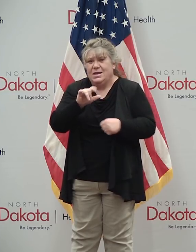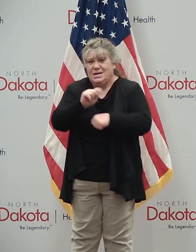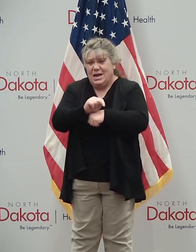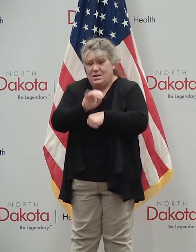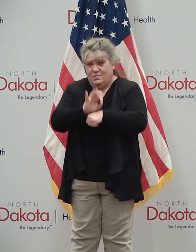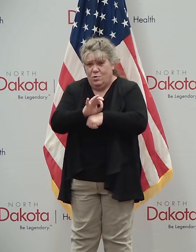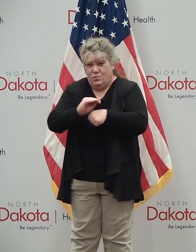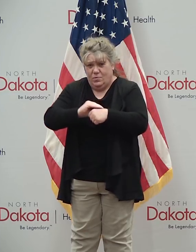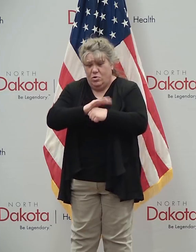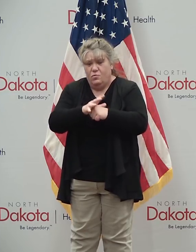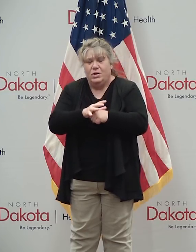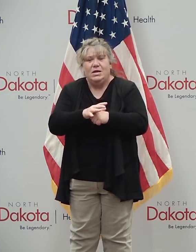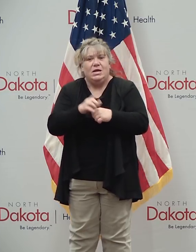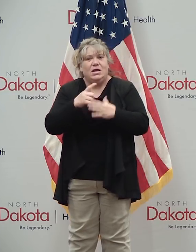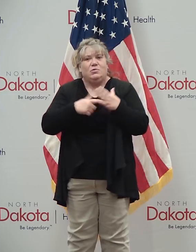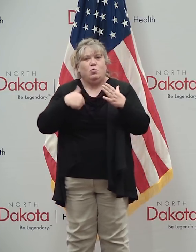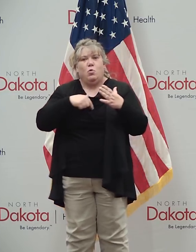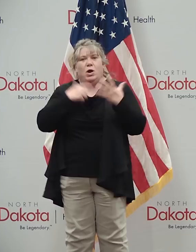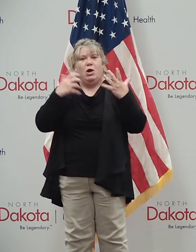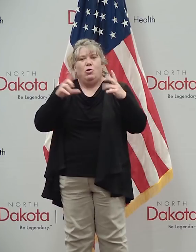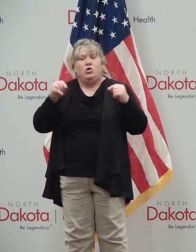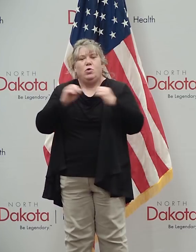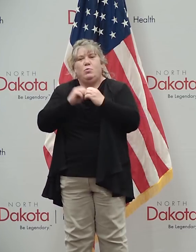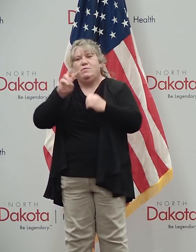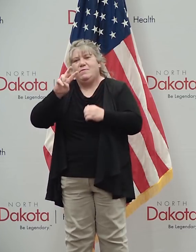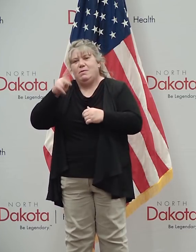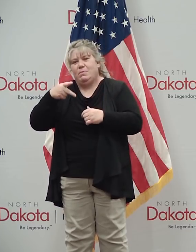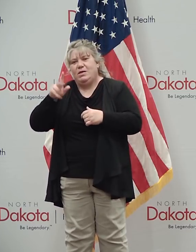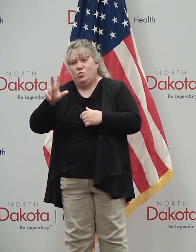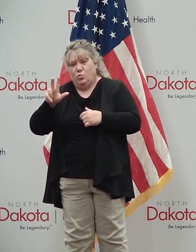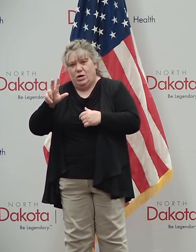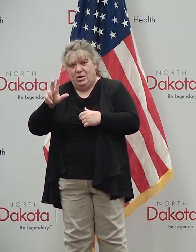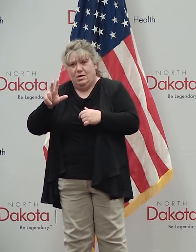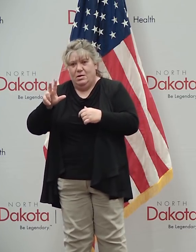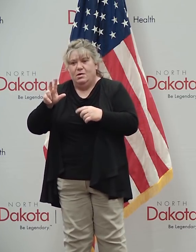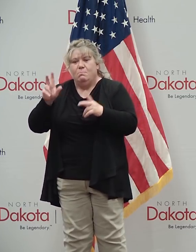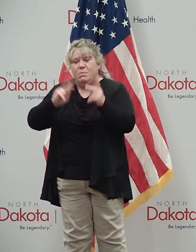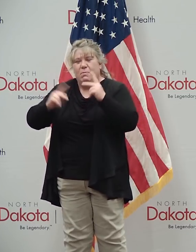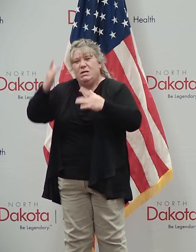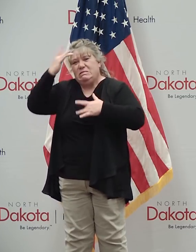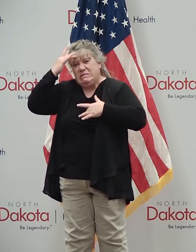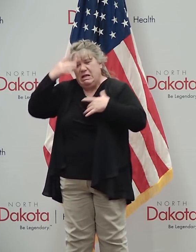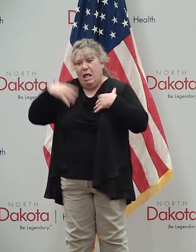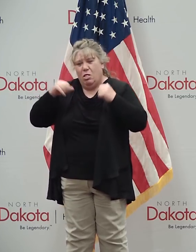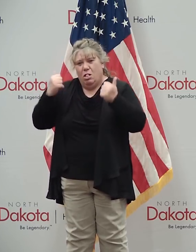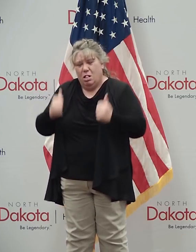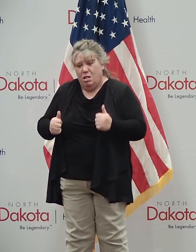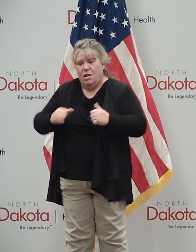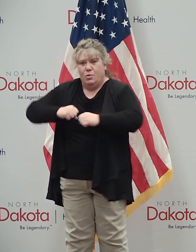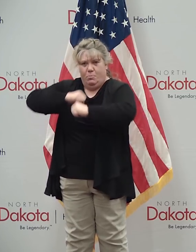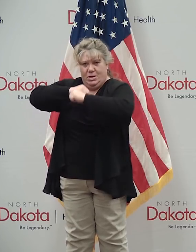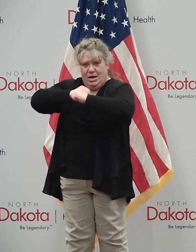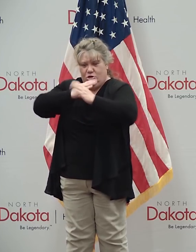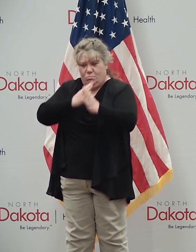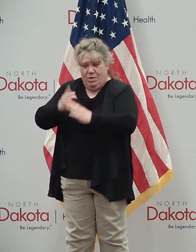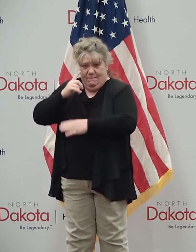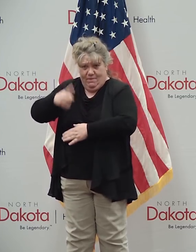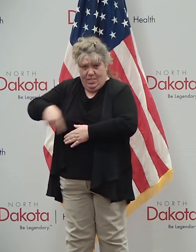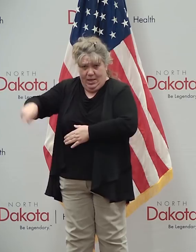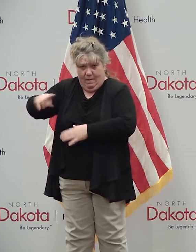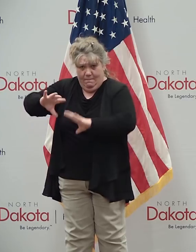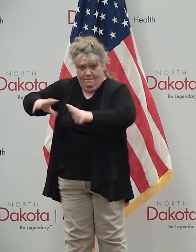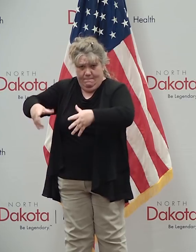already underway with our VP3, or the Vulnerable Population Protection Plan. And again, we're going